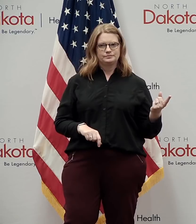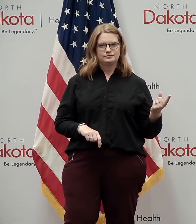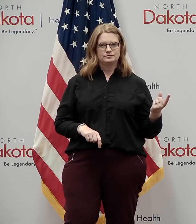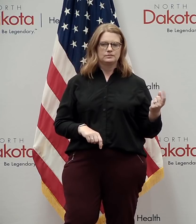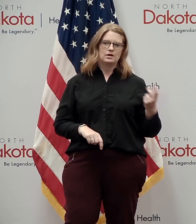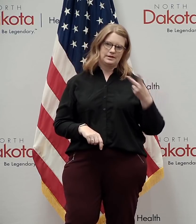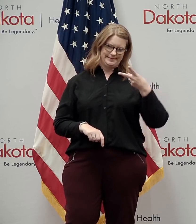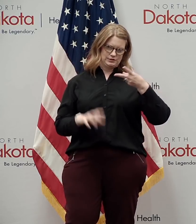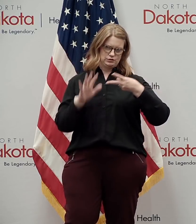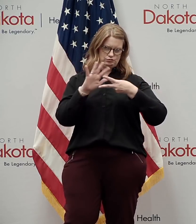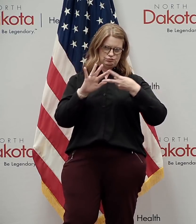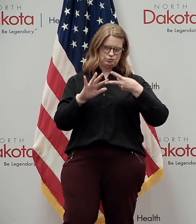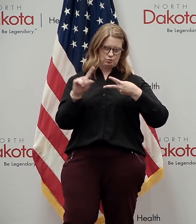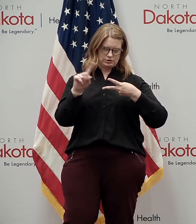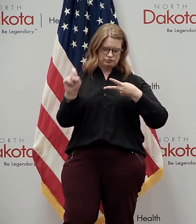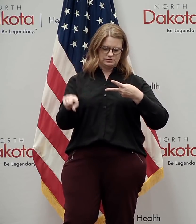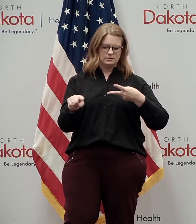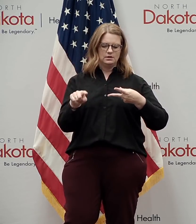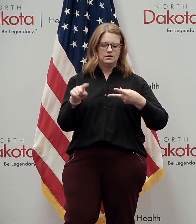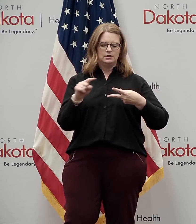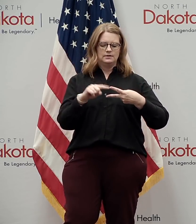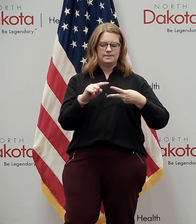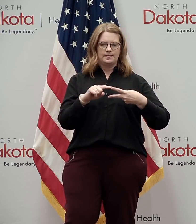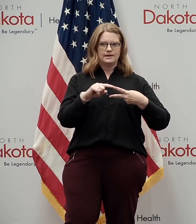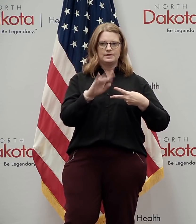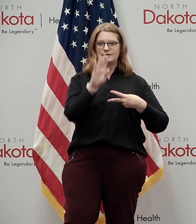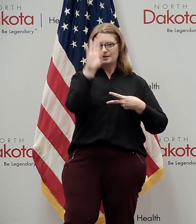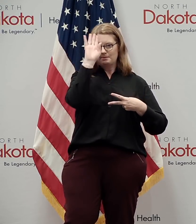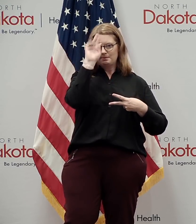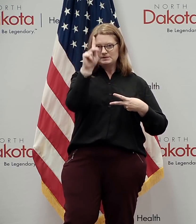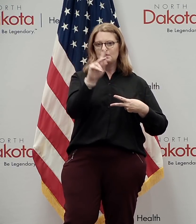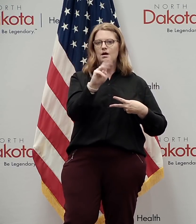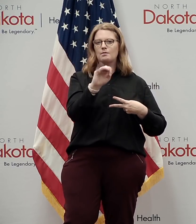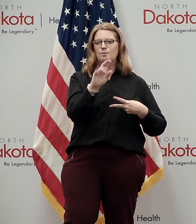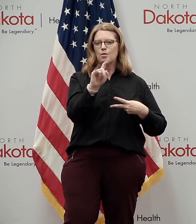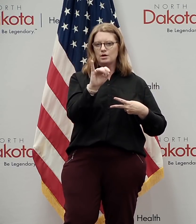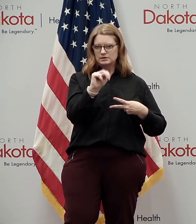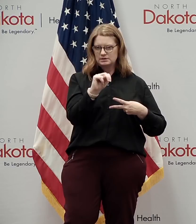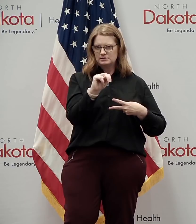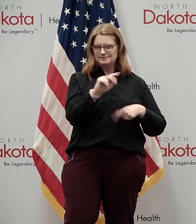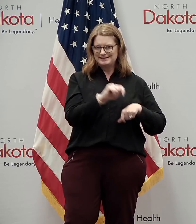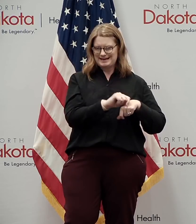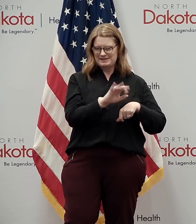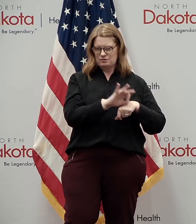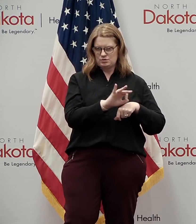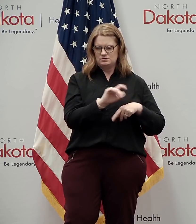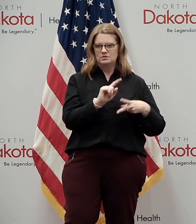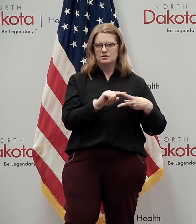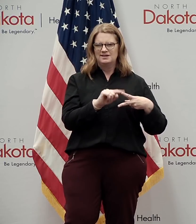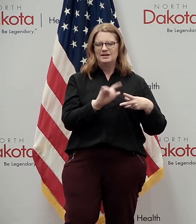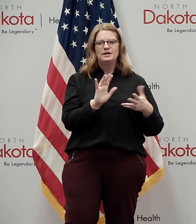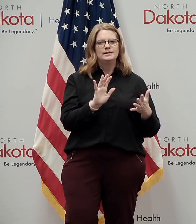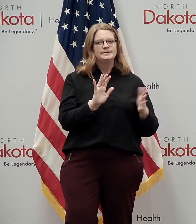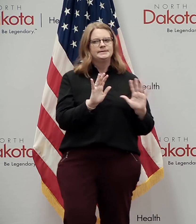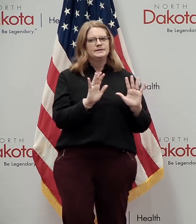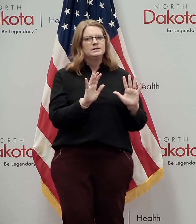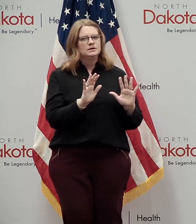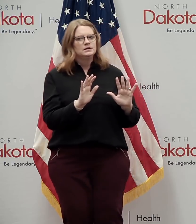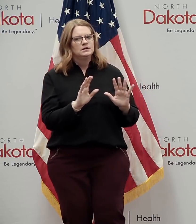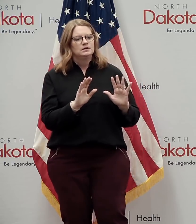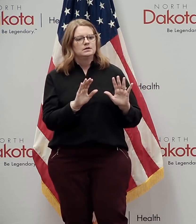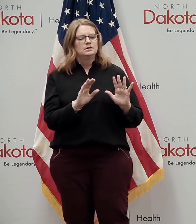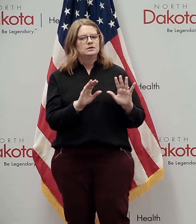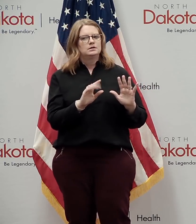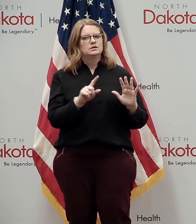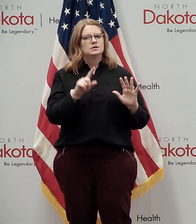there's two questions there. The Bismarck-Morton Task Force, we're still right now planning on continuing to